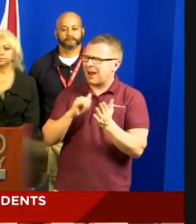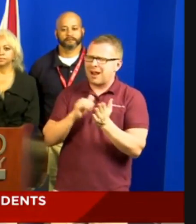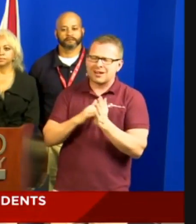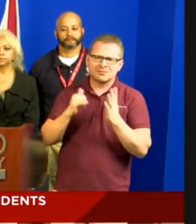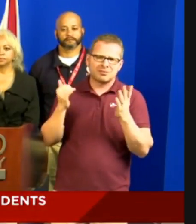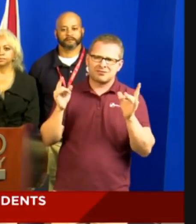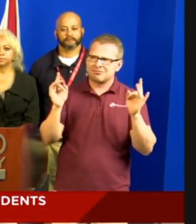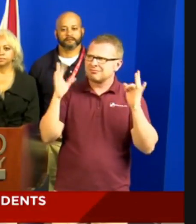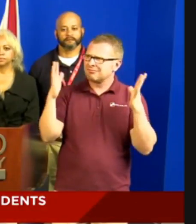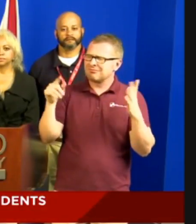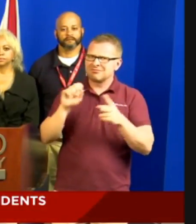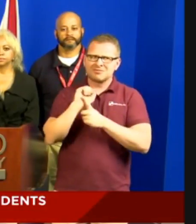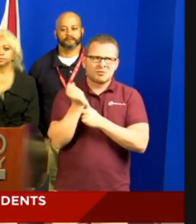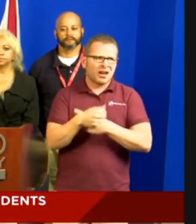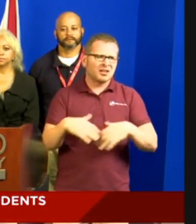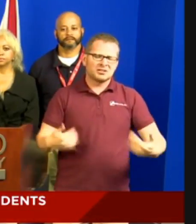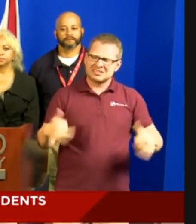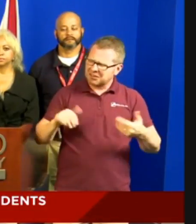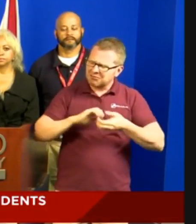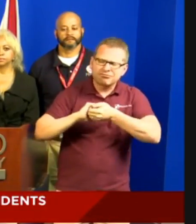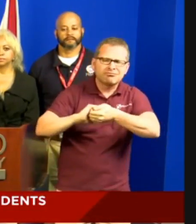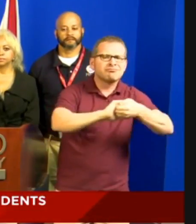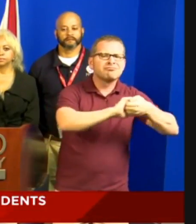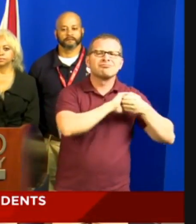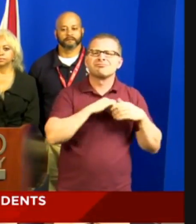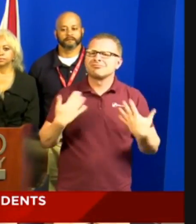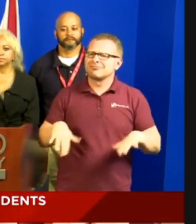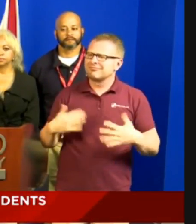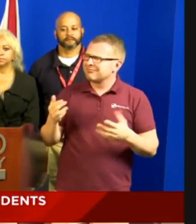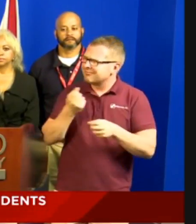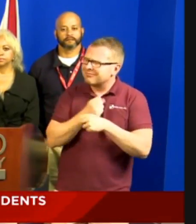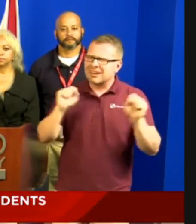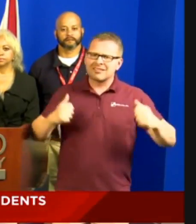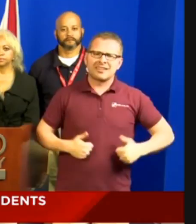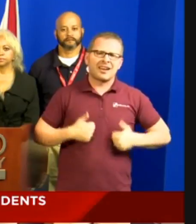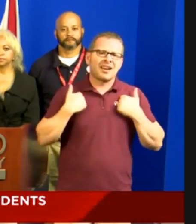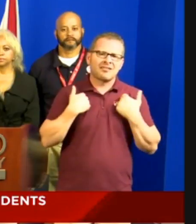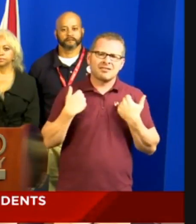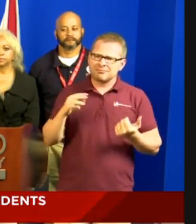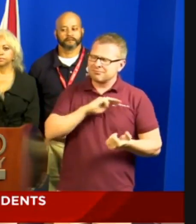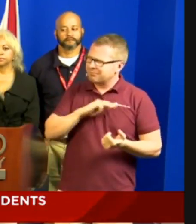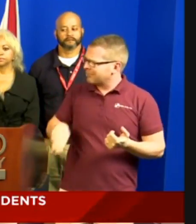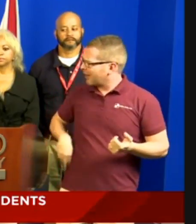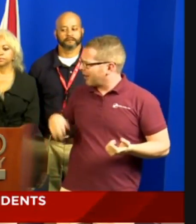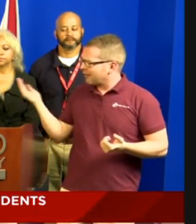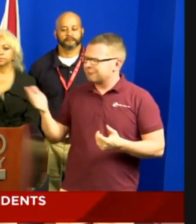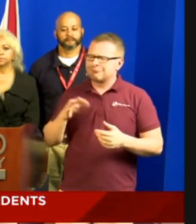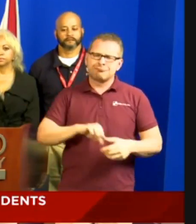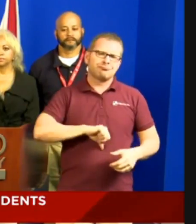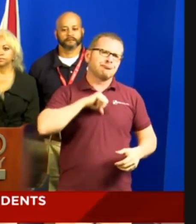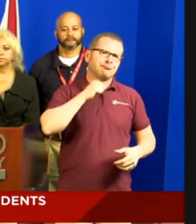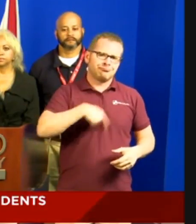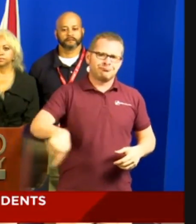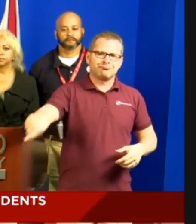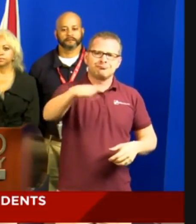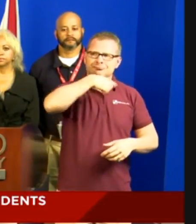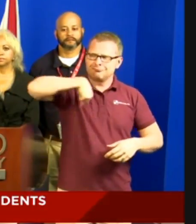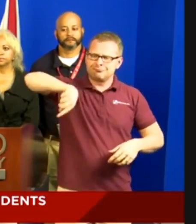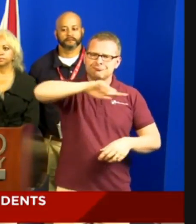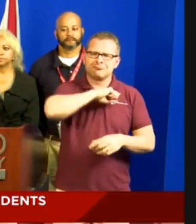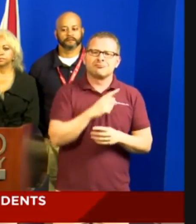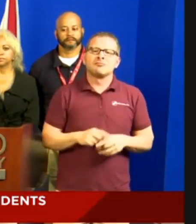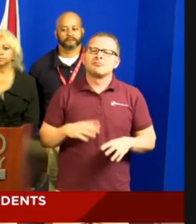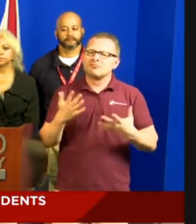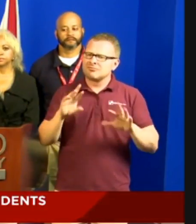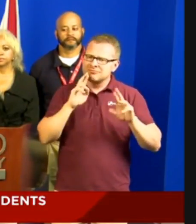life, and as your mayor, I'm very proud of the way our community has responded to this event and very encouraged based on the